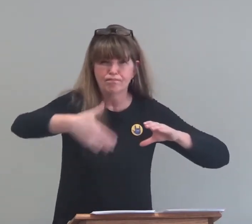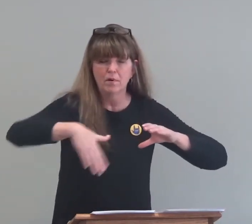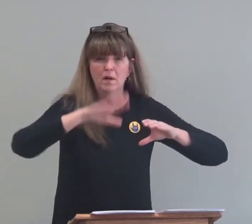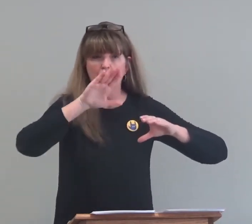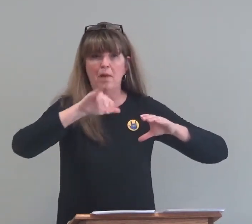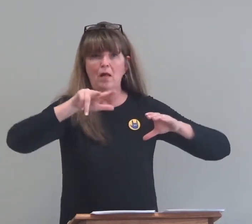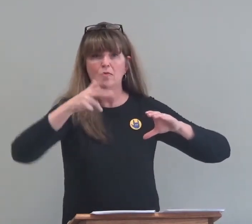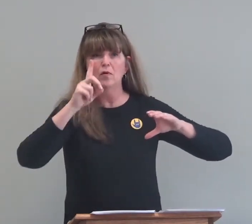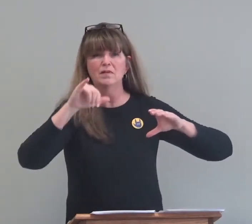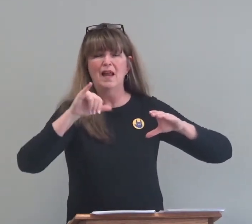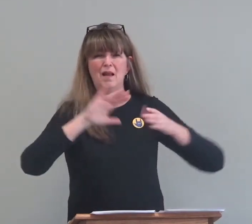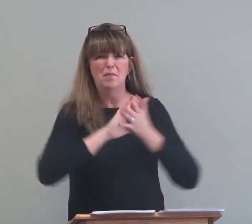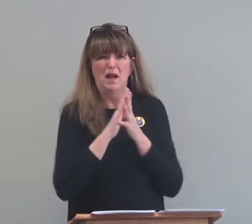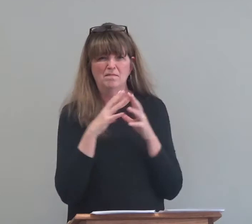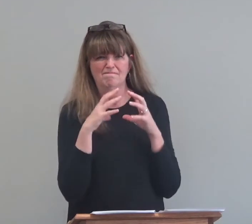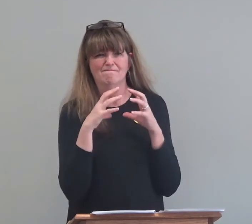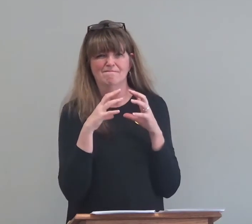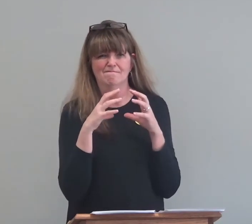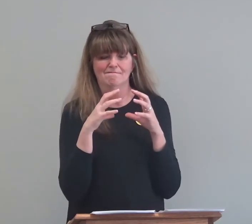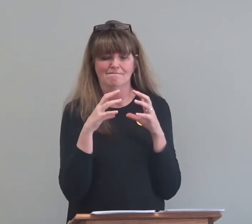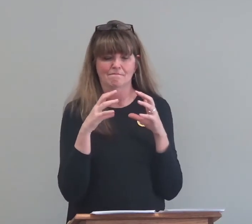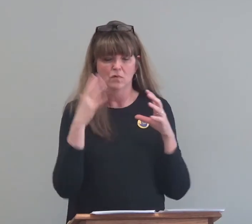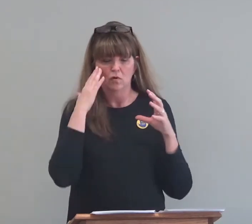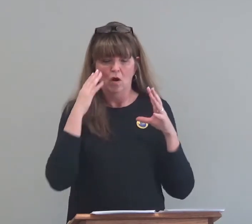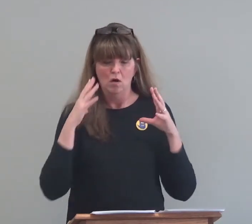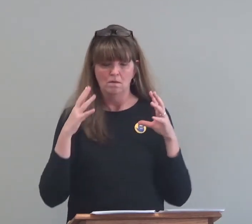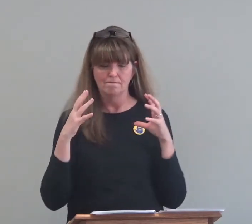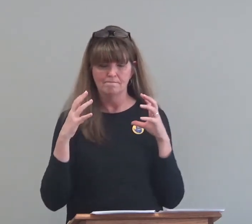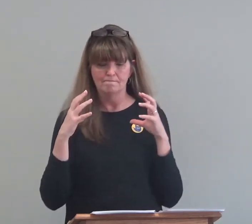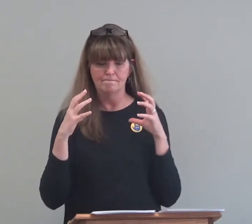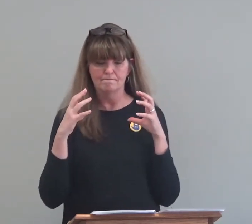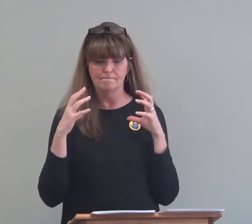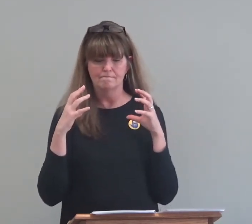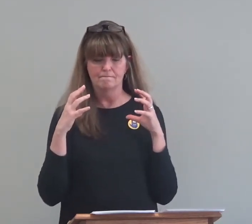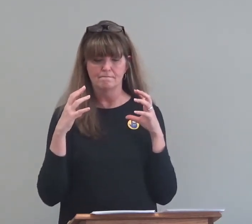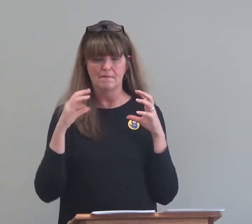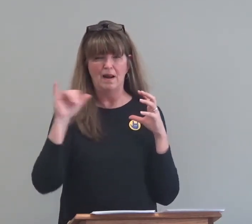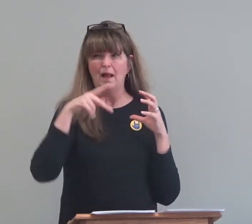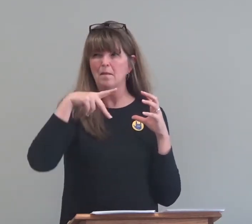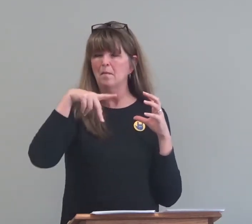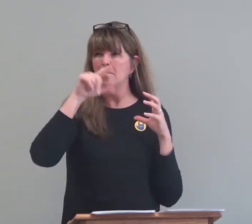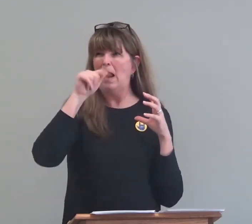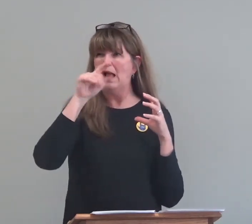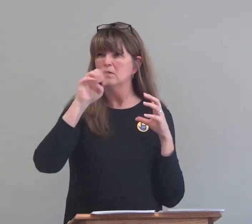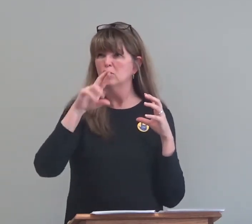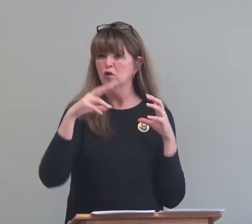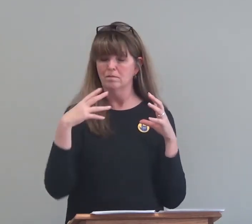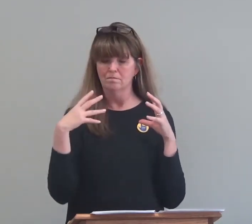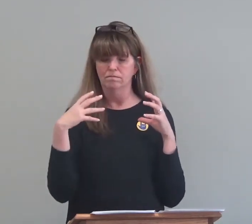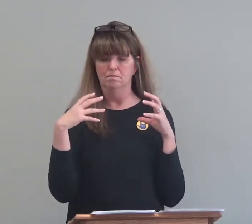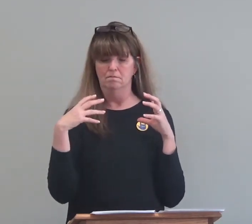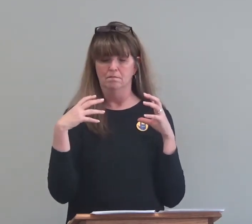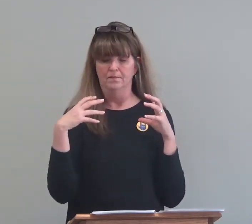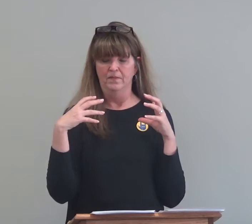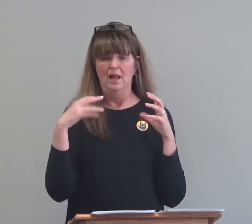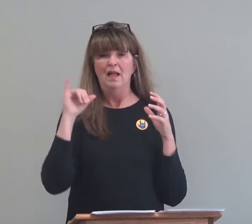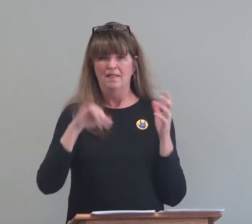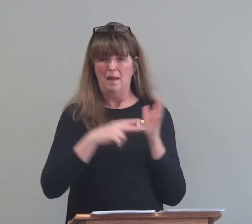His tomb garments had become solidified by the third day. They'd become more like